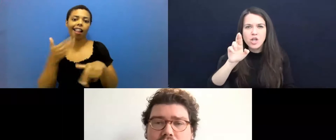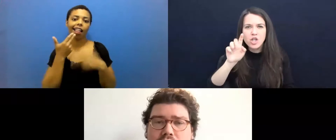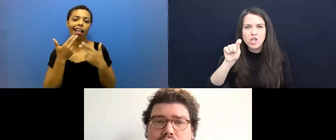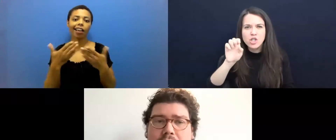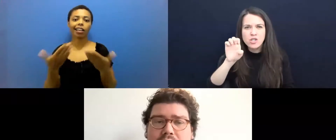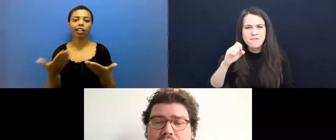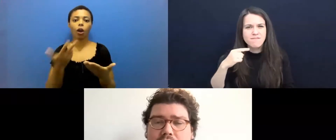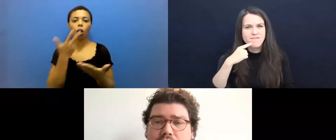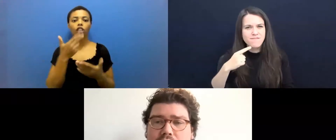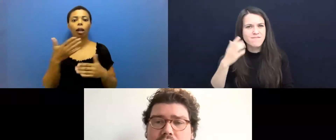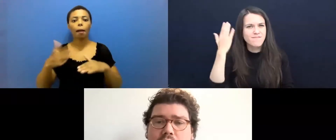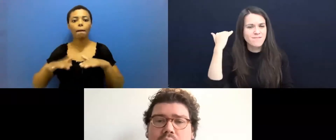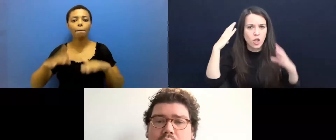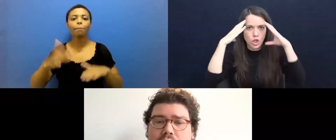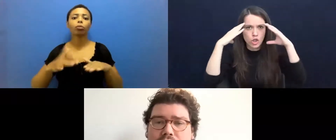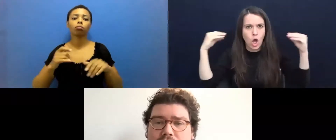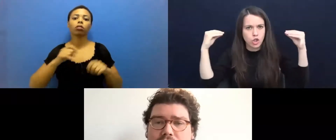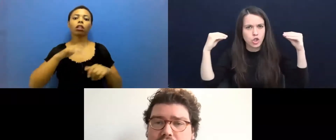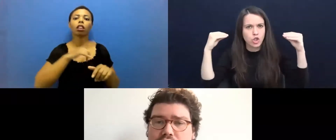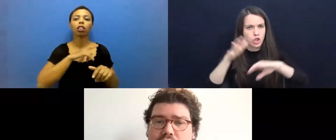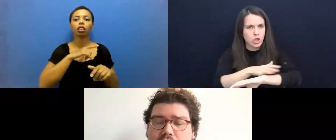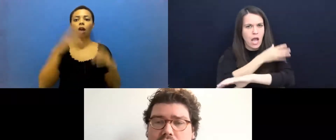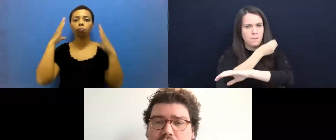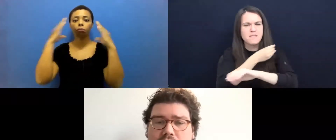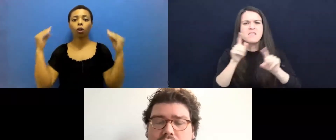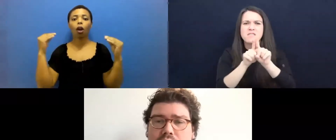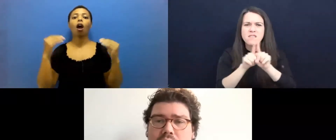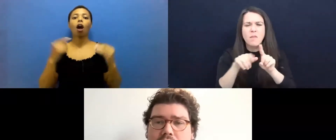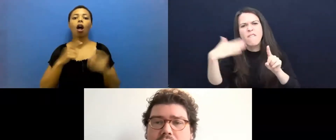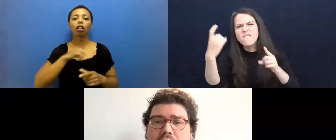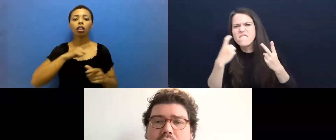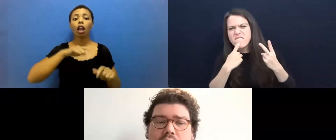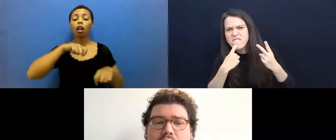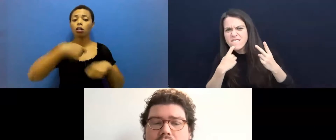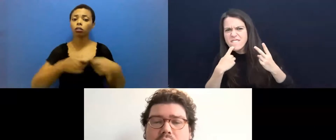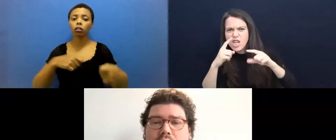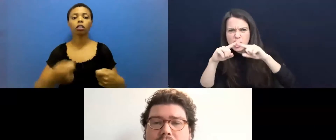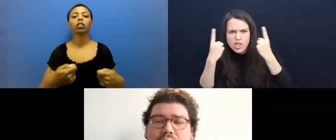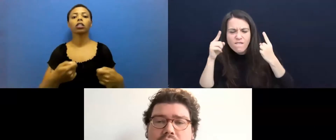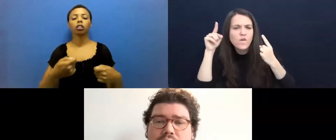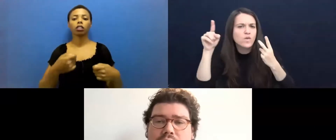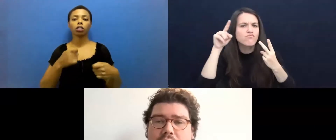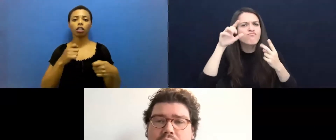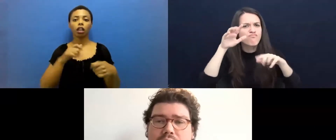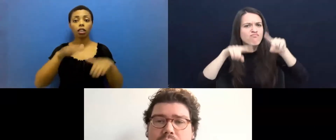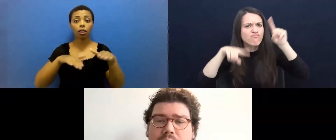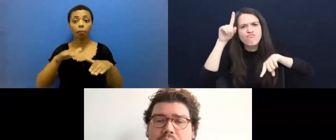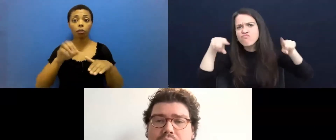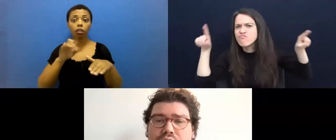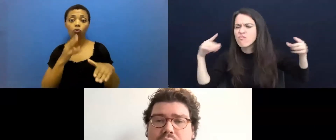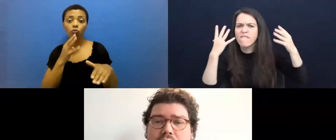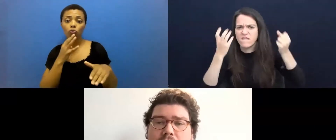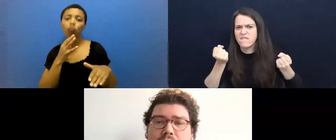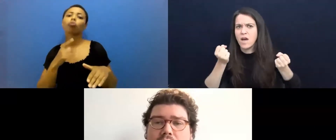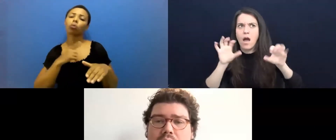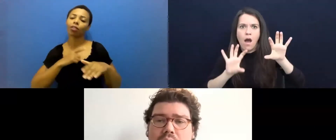Dutch social haptic signals. We also have the Finnish signals, and I believe this varies by